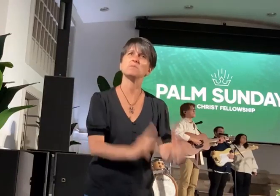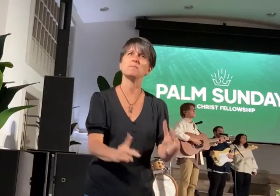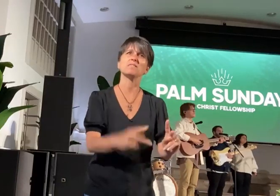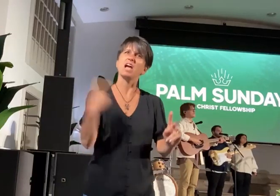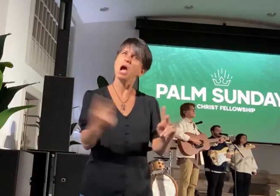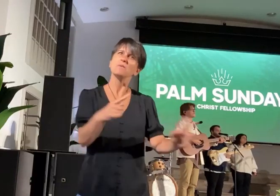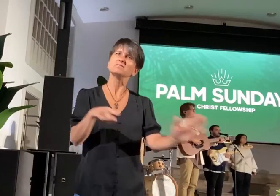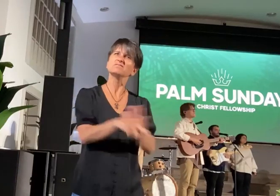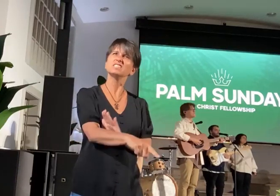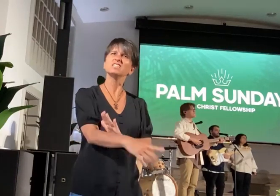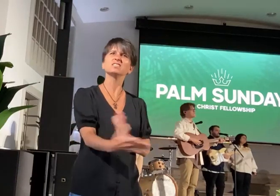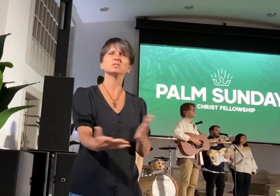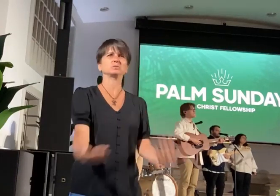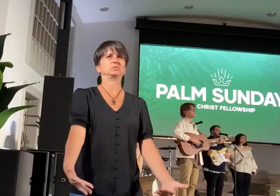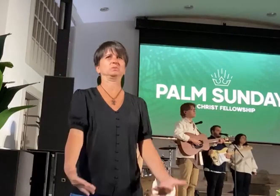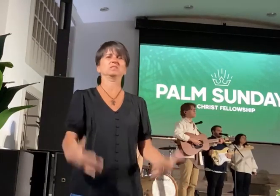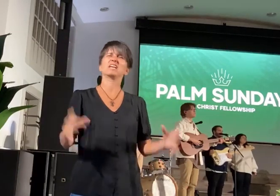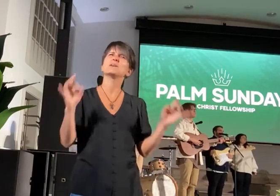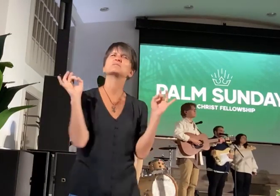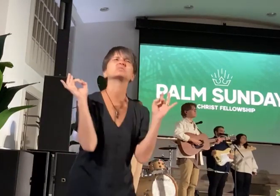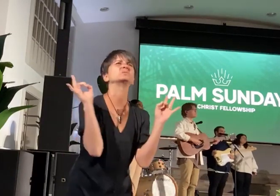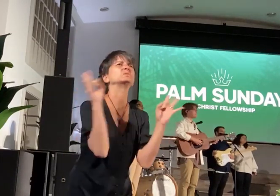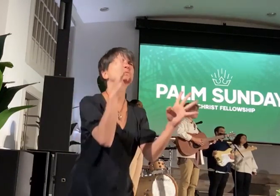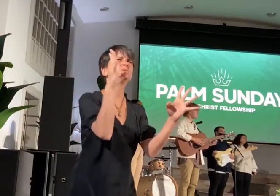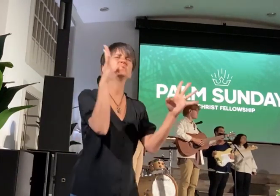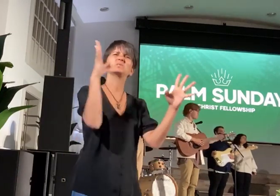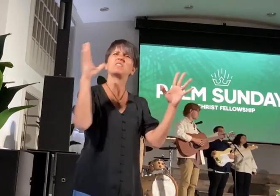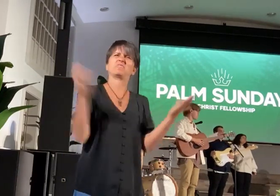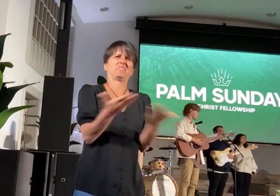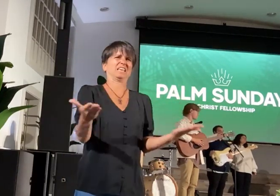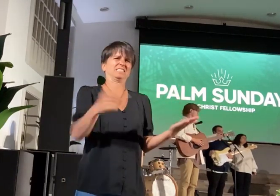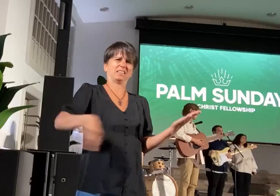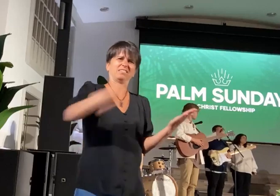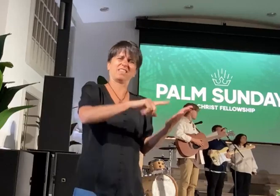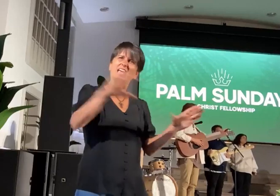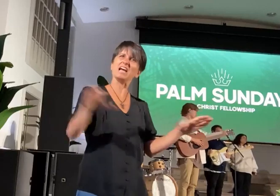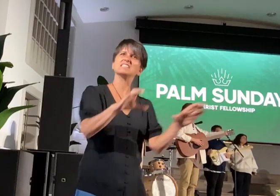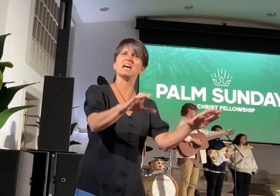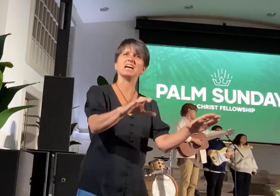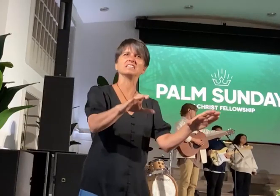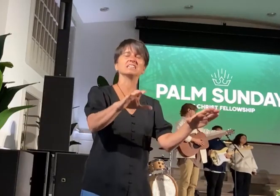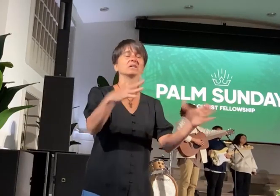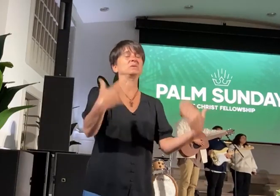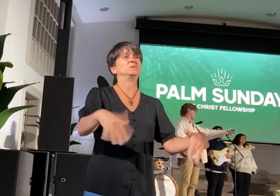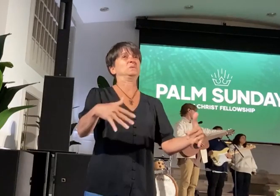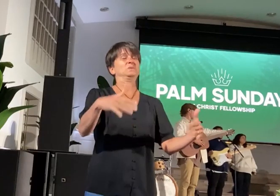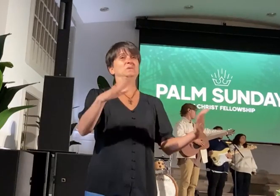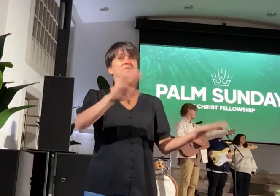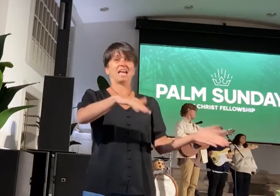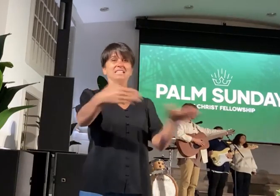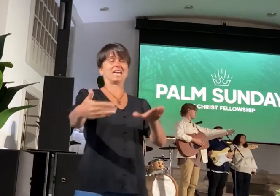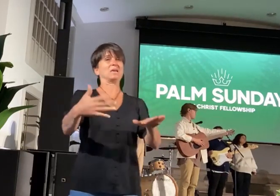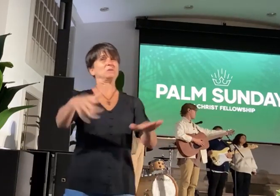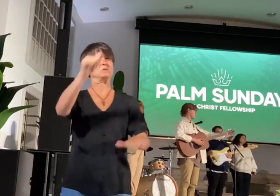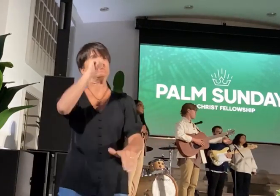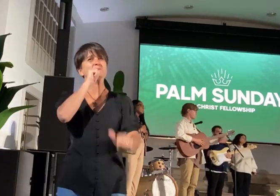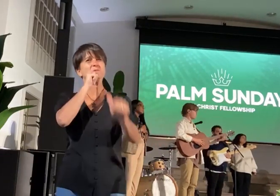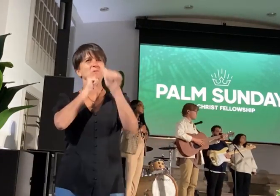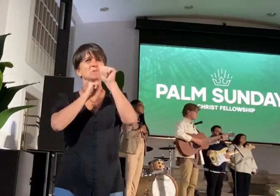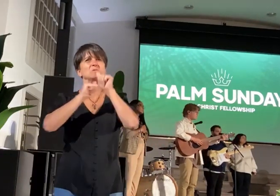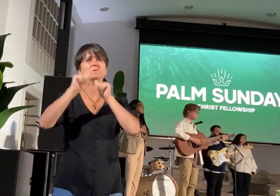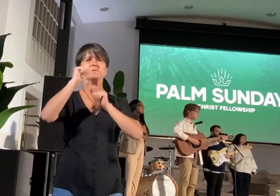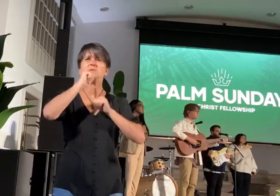had committed the most heinous crime. It was excruciating. It was death at its finest. Jesus